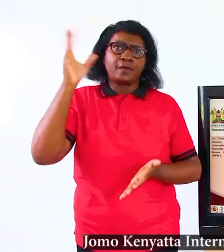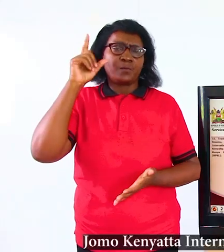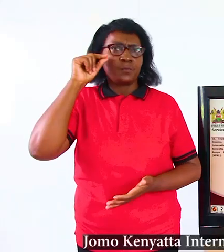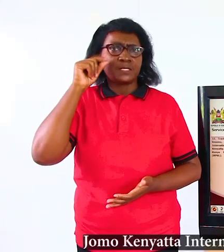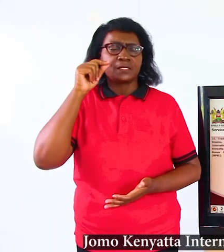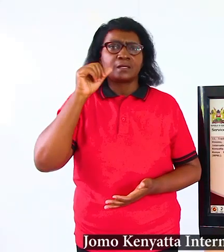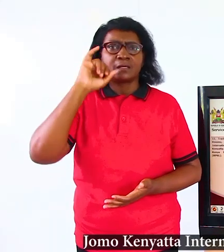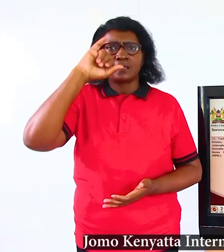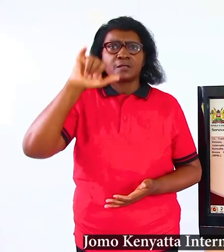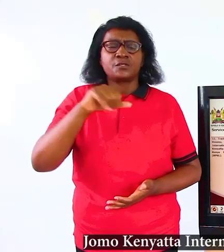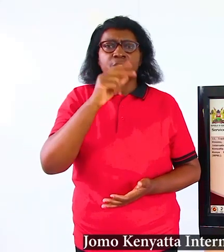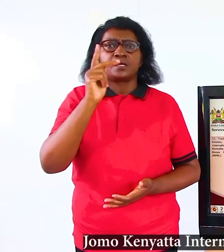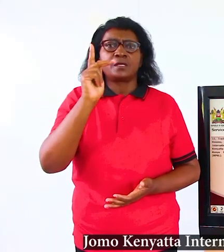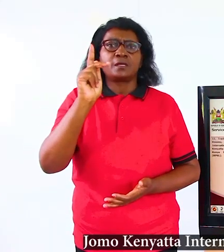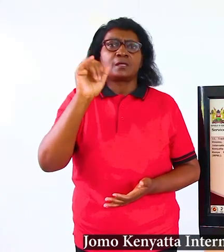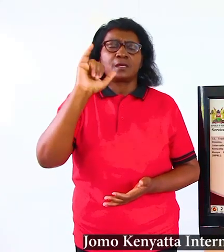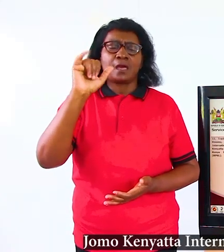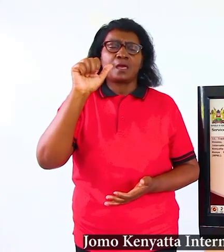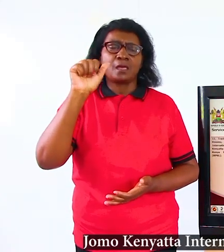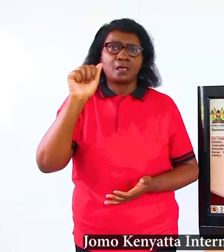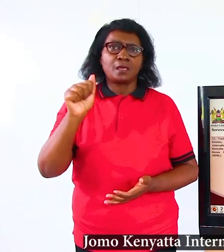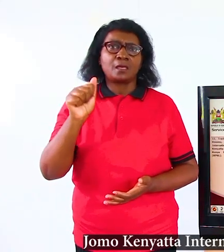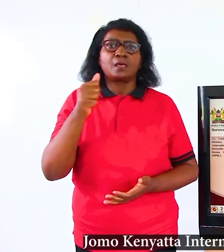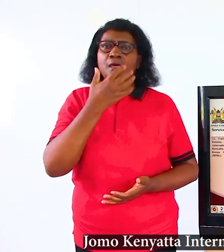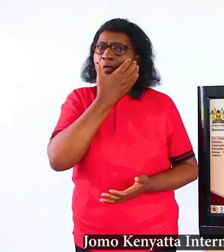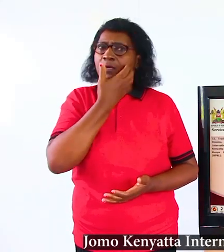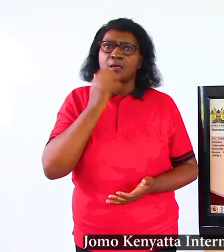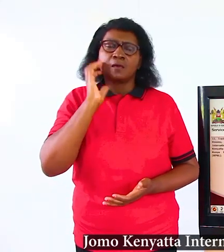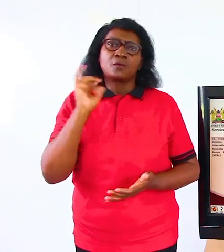Jomo Kenyatta International Airport JKIA,